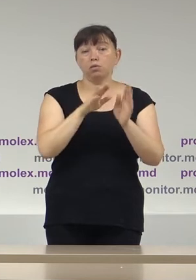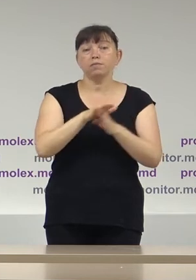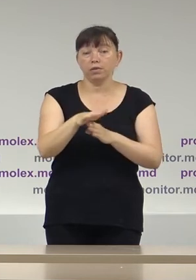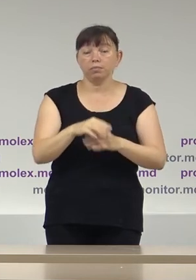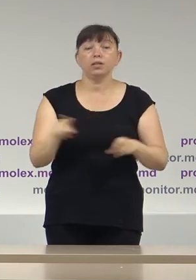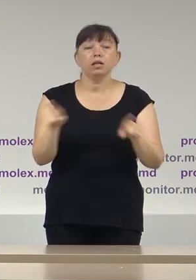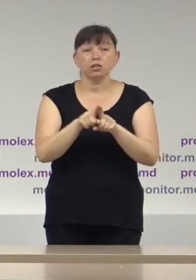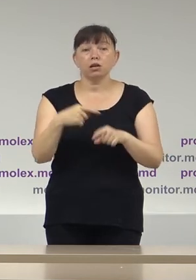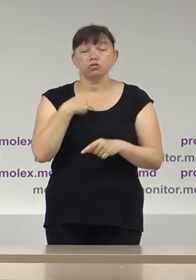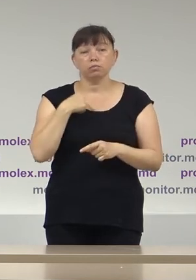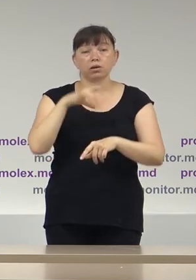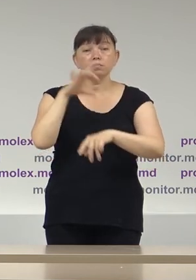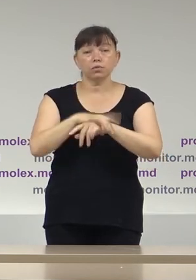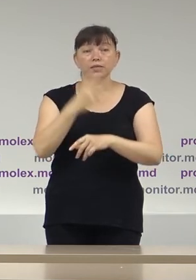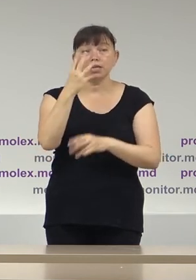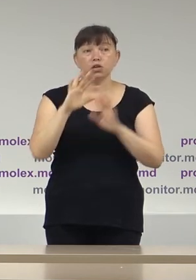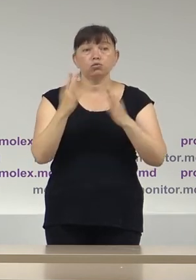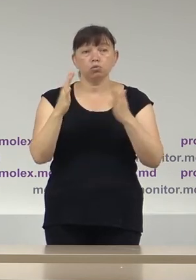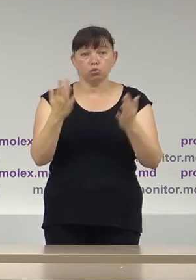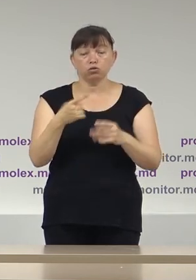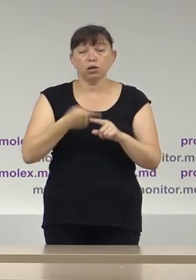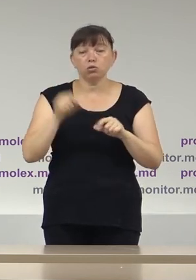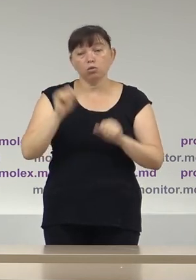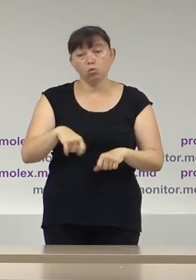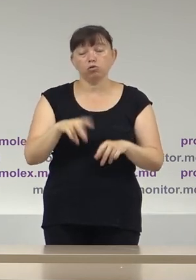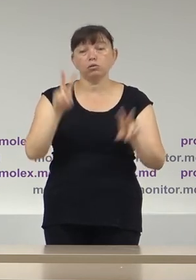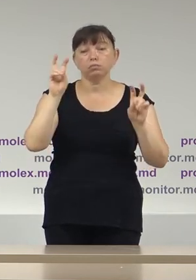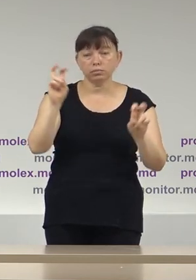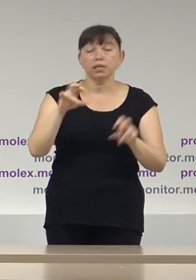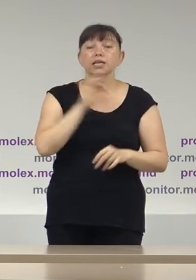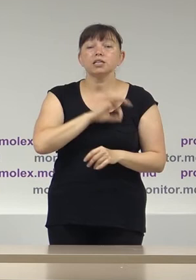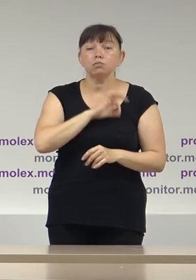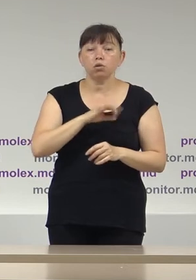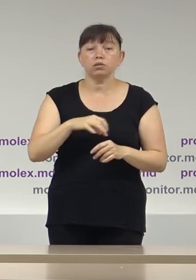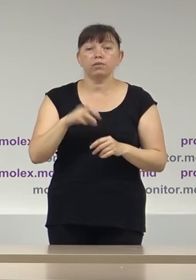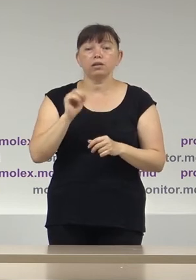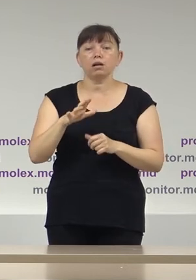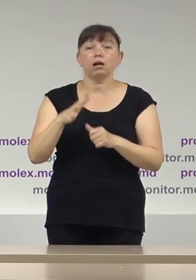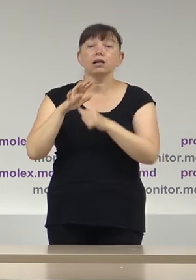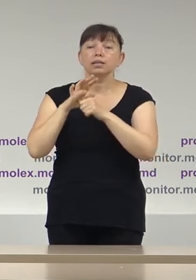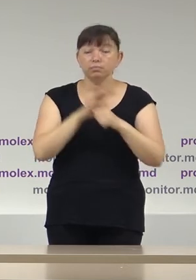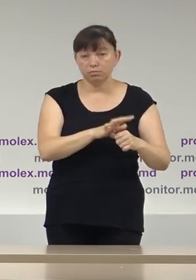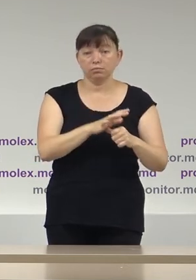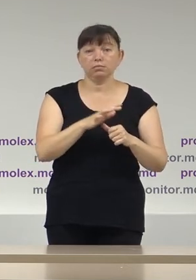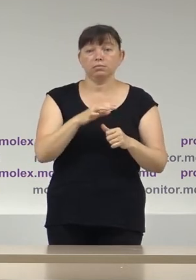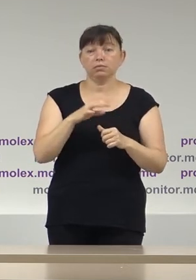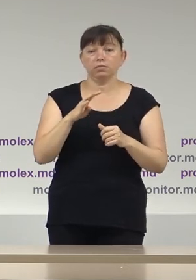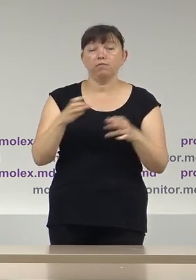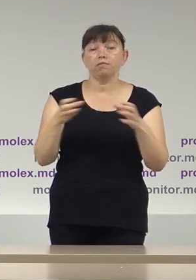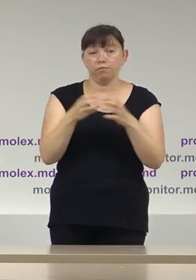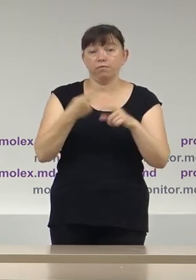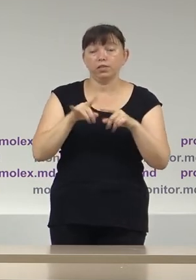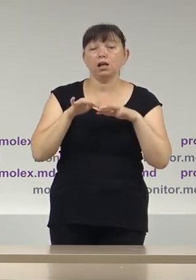number of issues printed, and so on. Also, we have found at least 3 cases that can be regarded as use